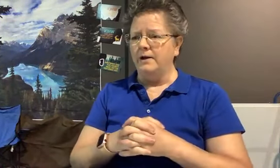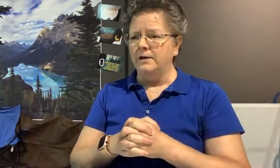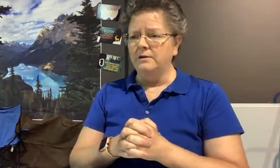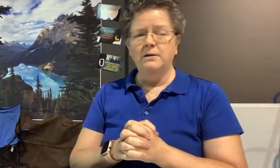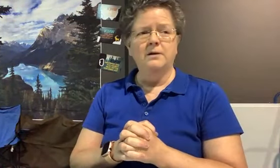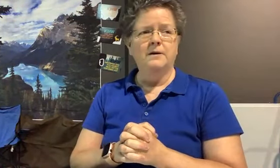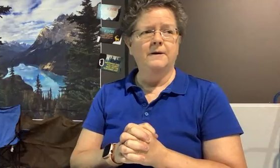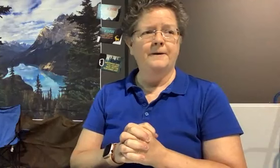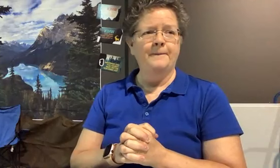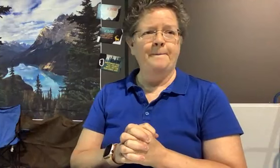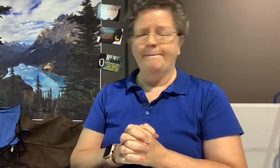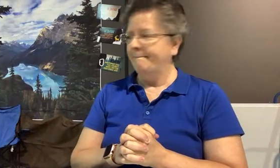add in?